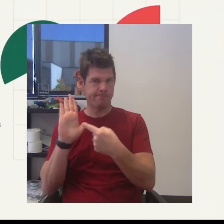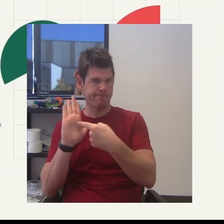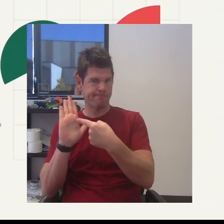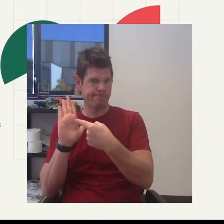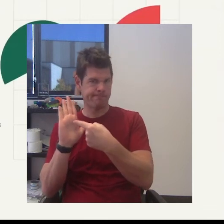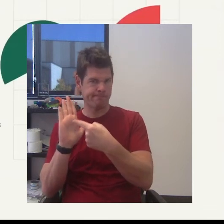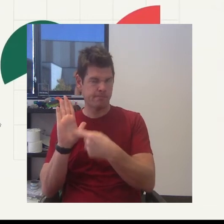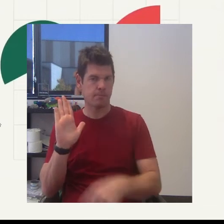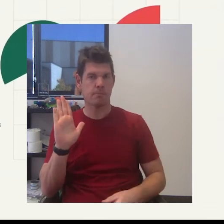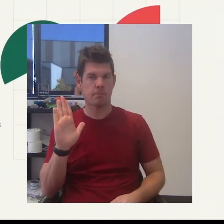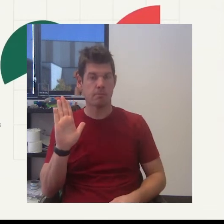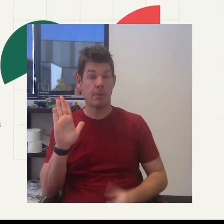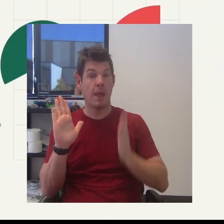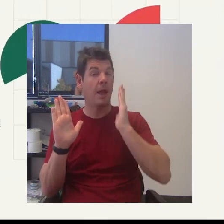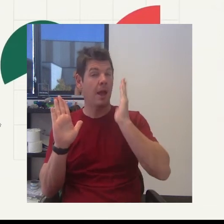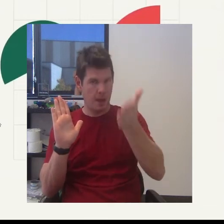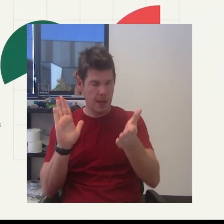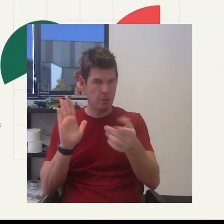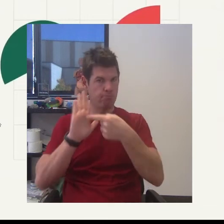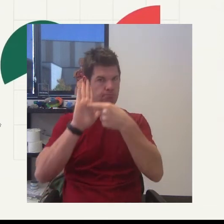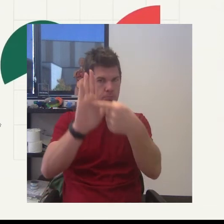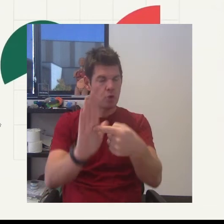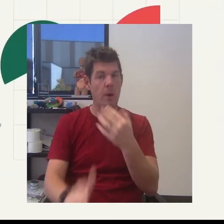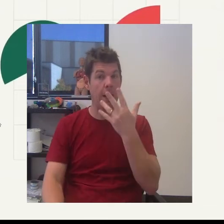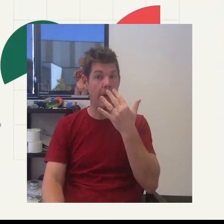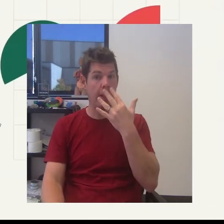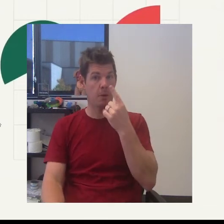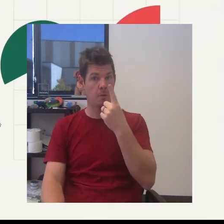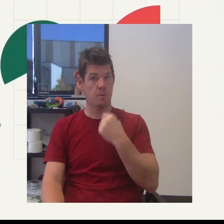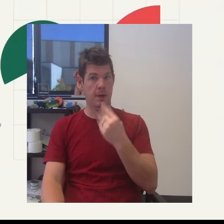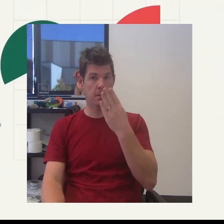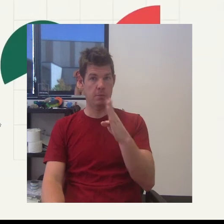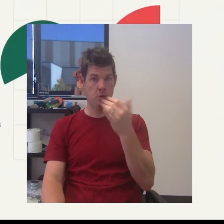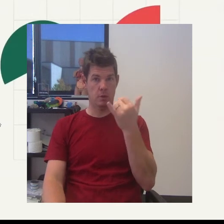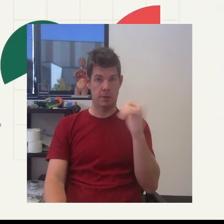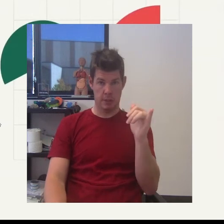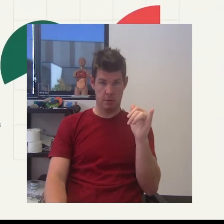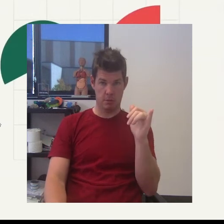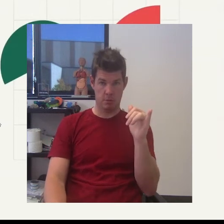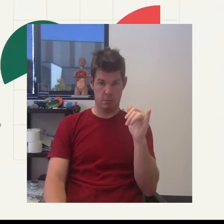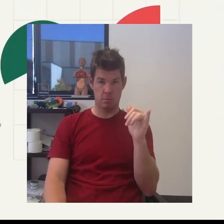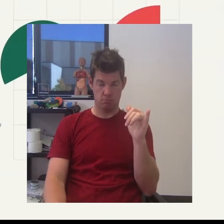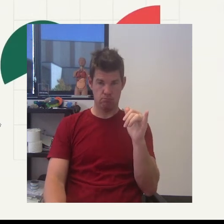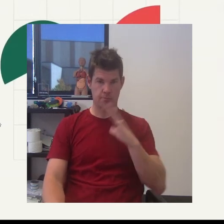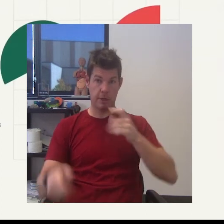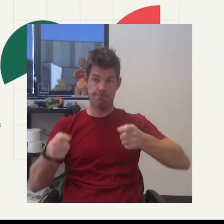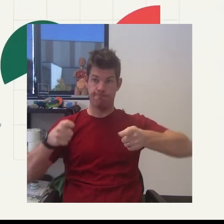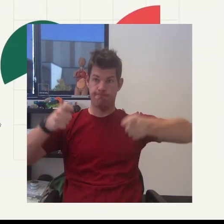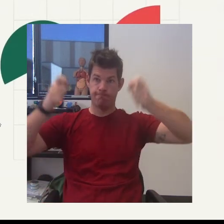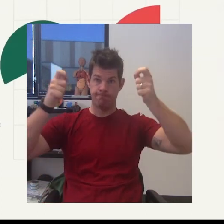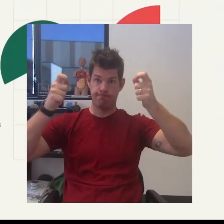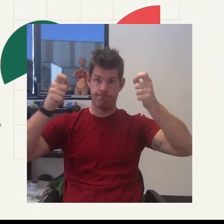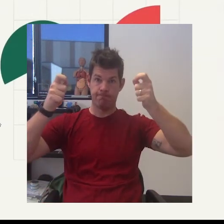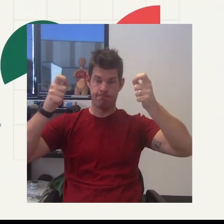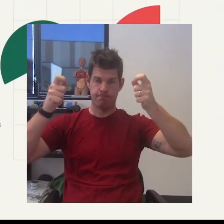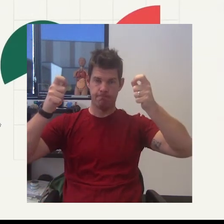have these little colored things that I'm going to hold over my camera, but I know that some of you will have a little bit of difficulty